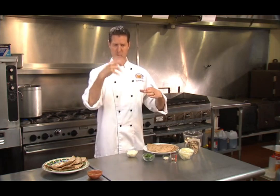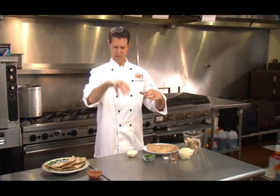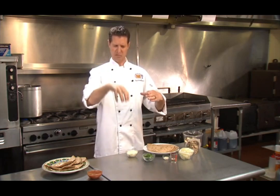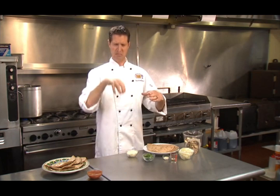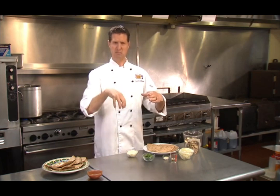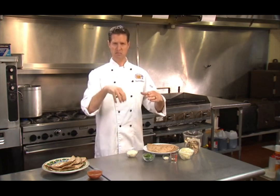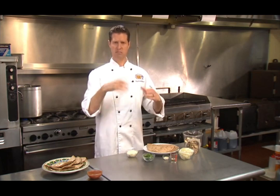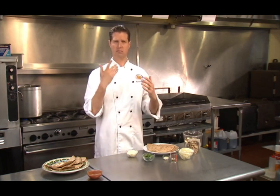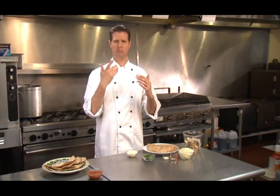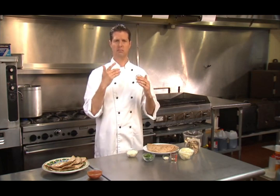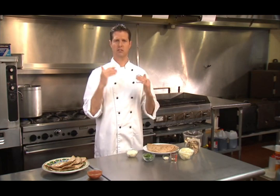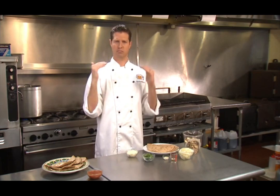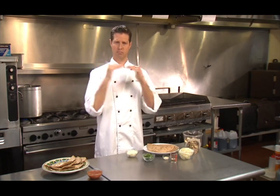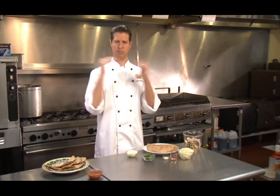calories.